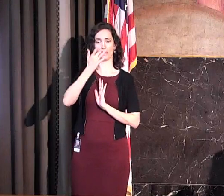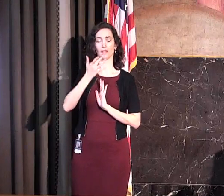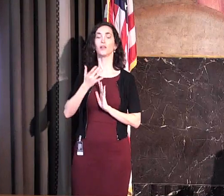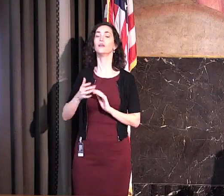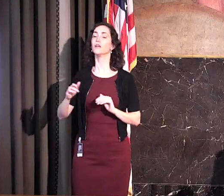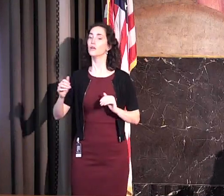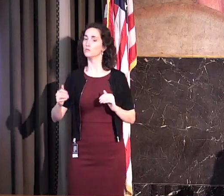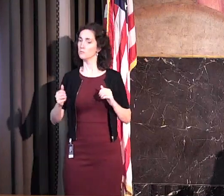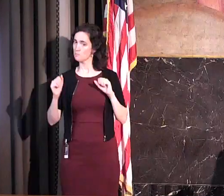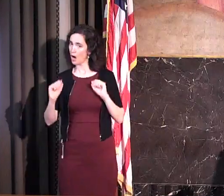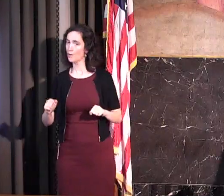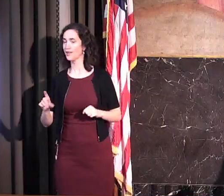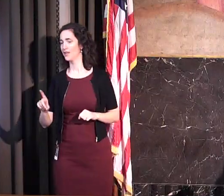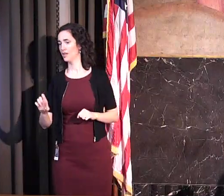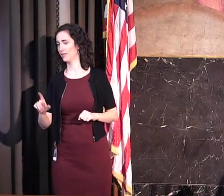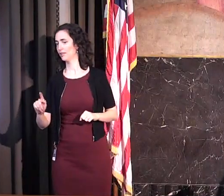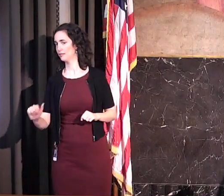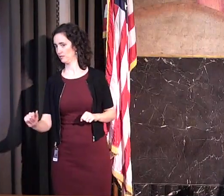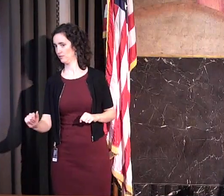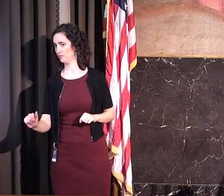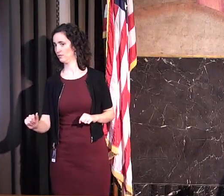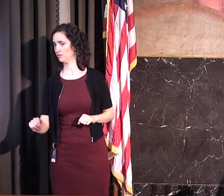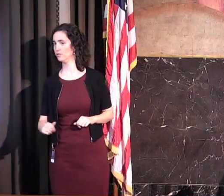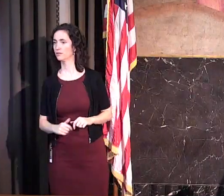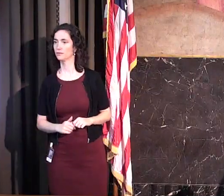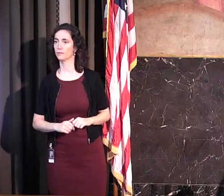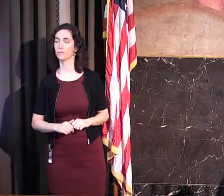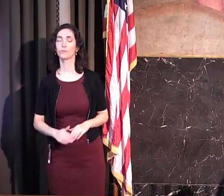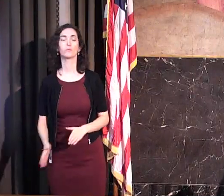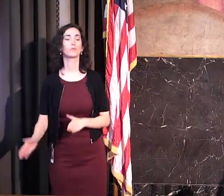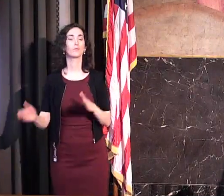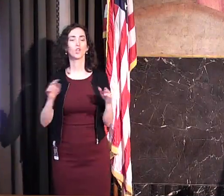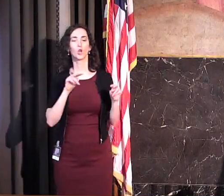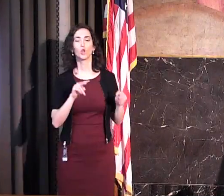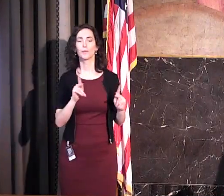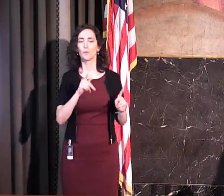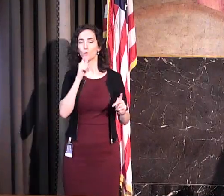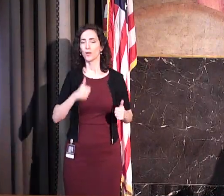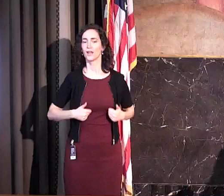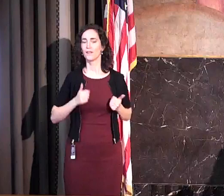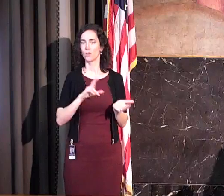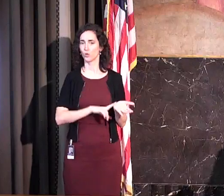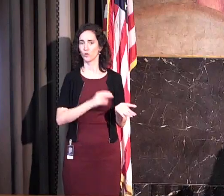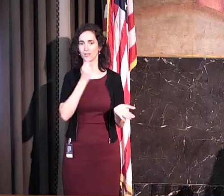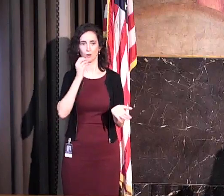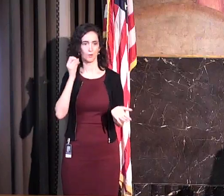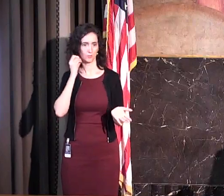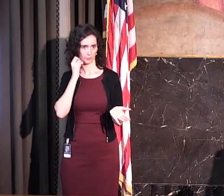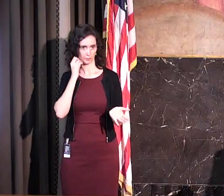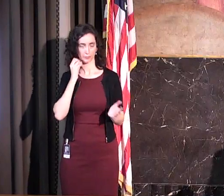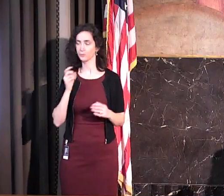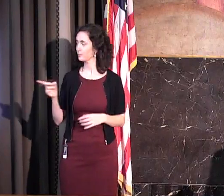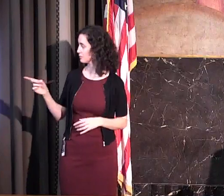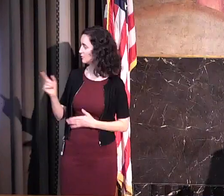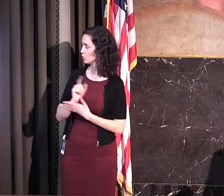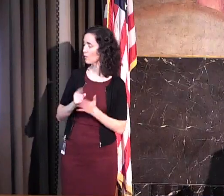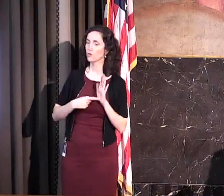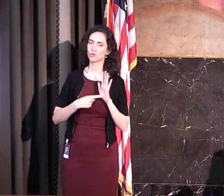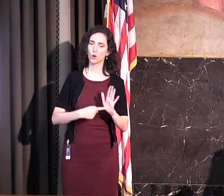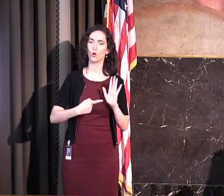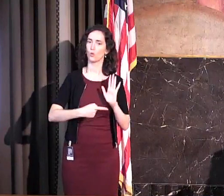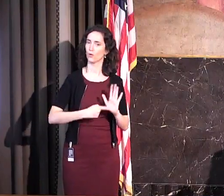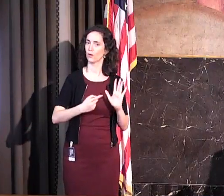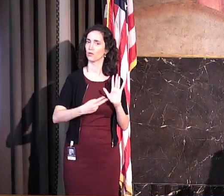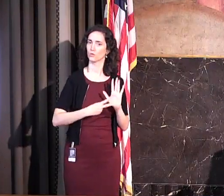variant. When we look at nursing home residents, and this is a graph that we've showed a couple times now, but